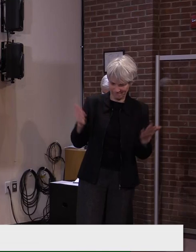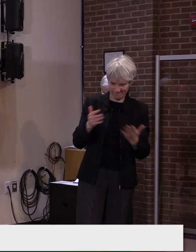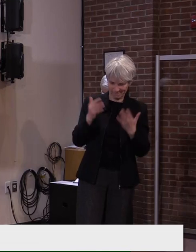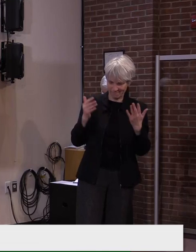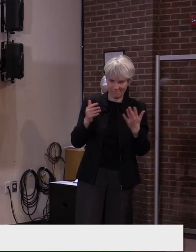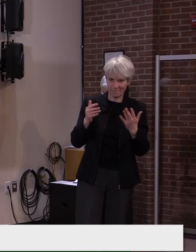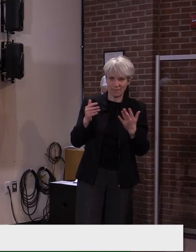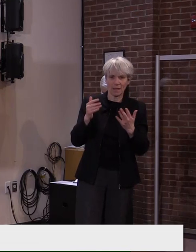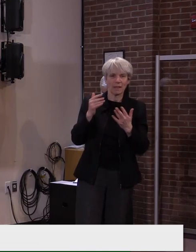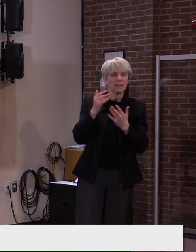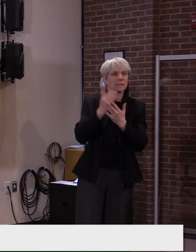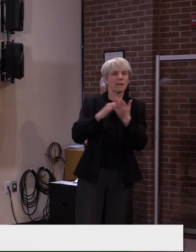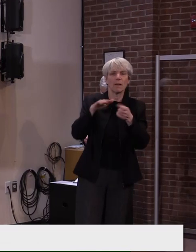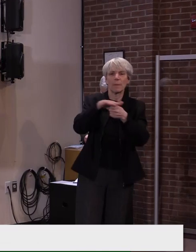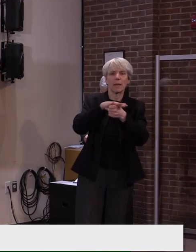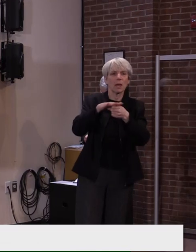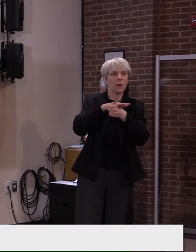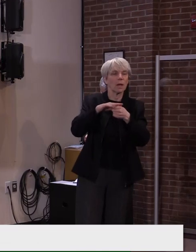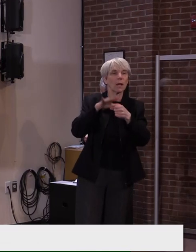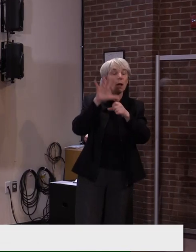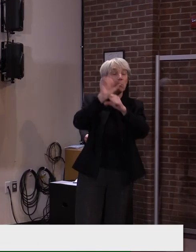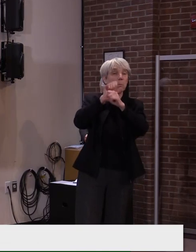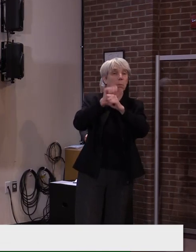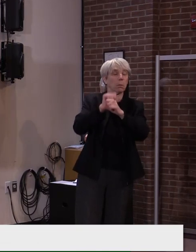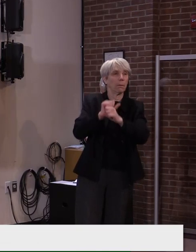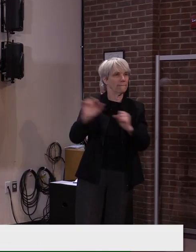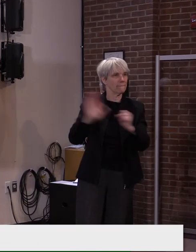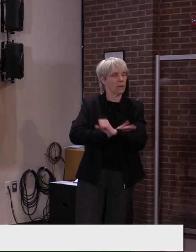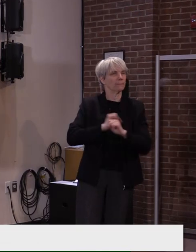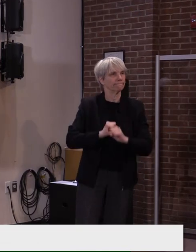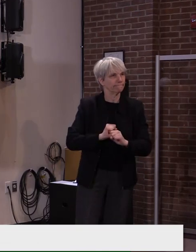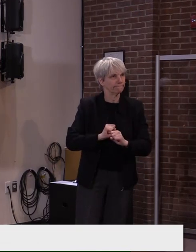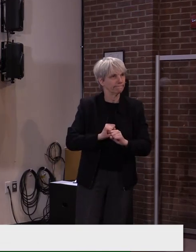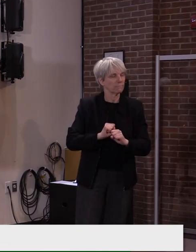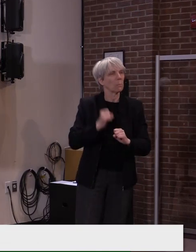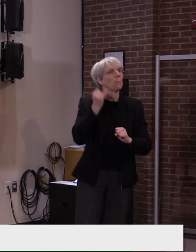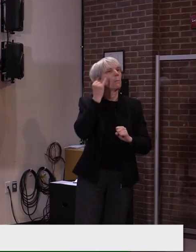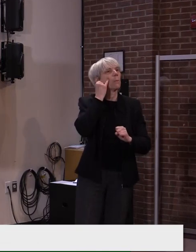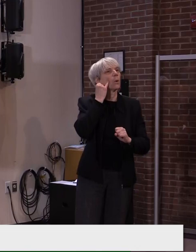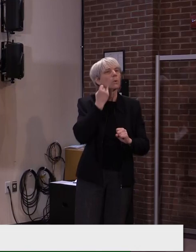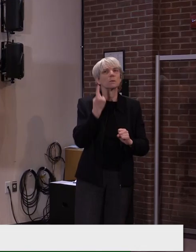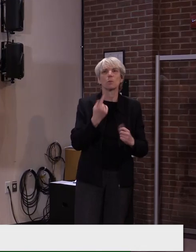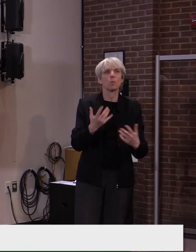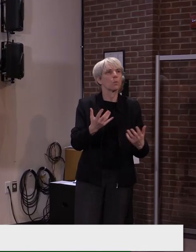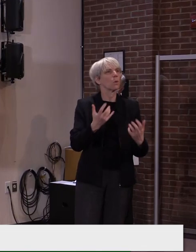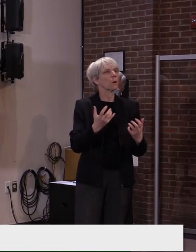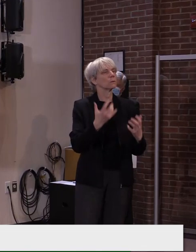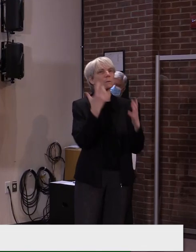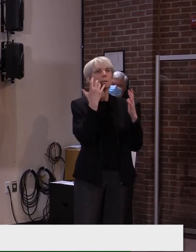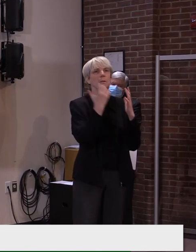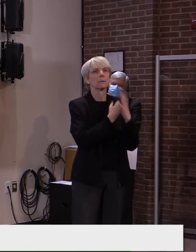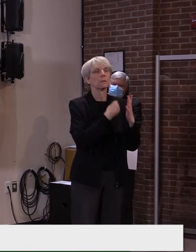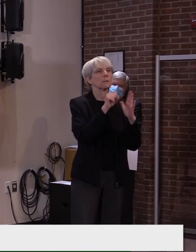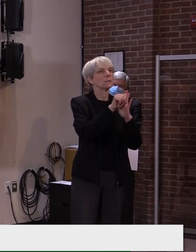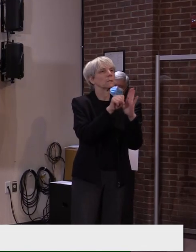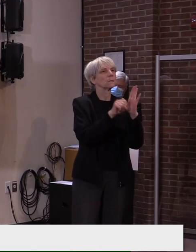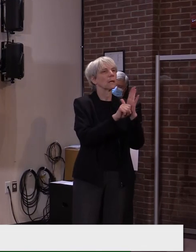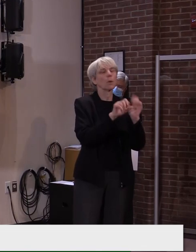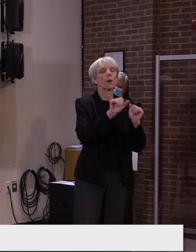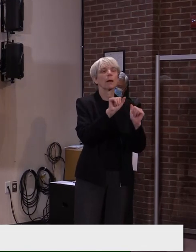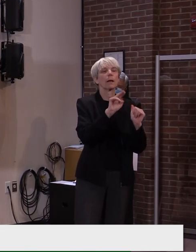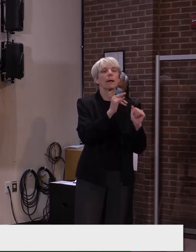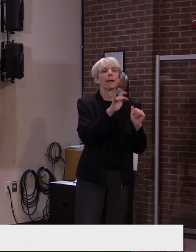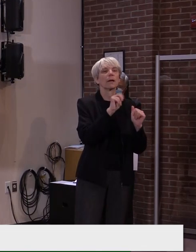some population centers. If people want to find a state-run test before, or an antigen